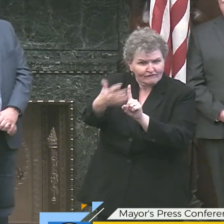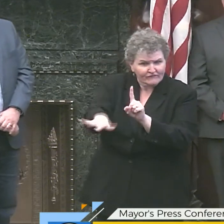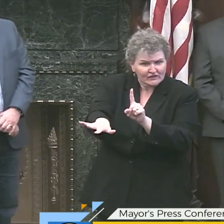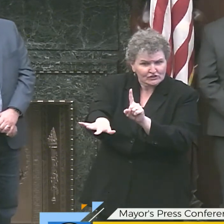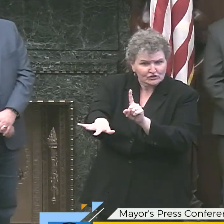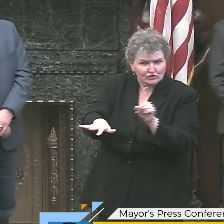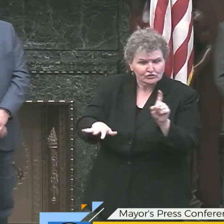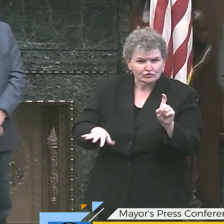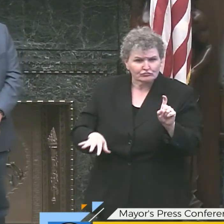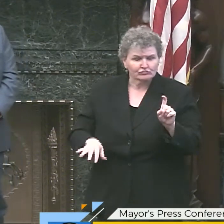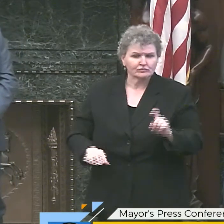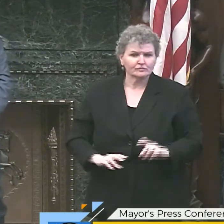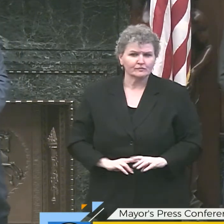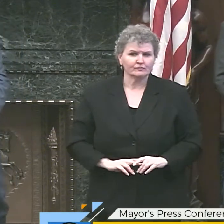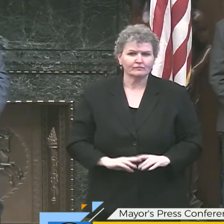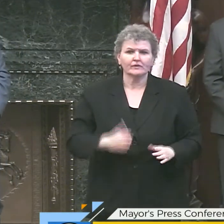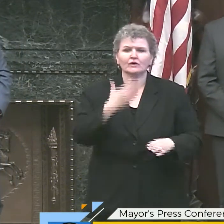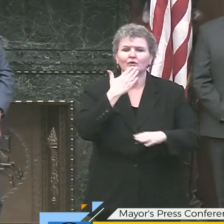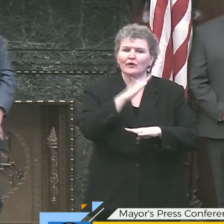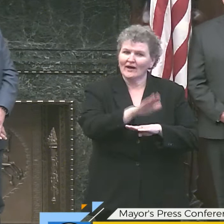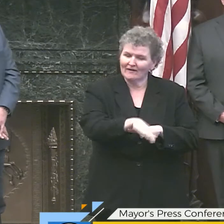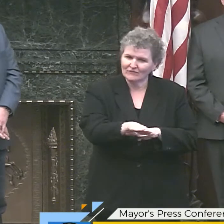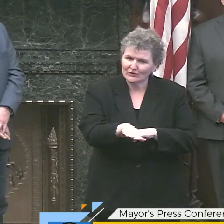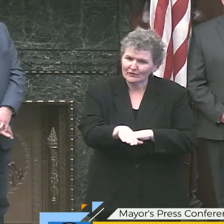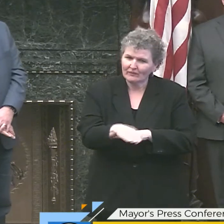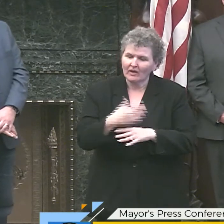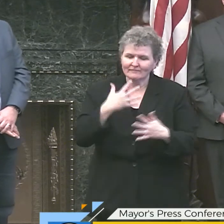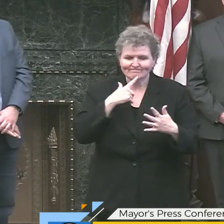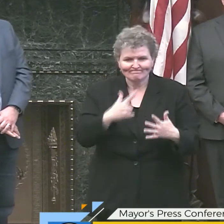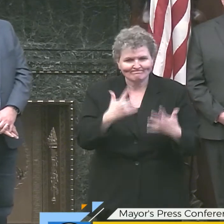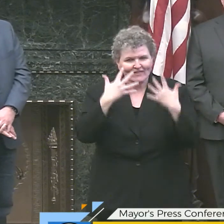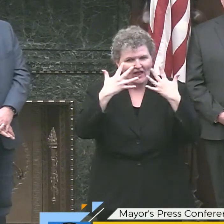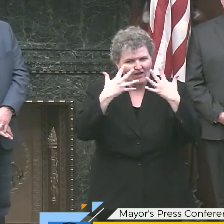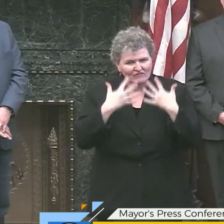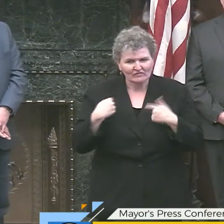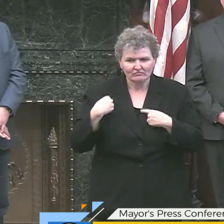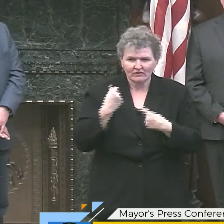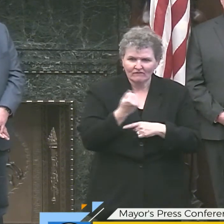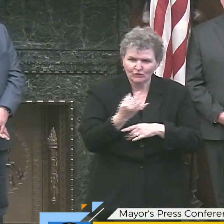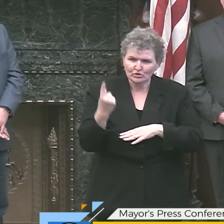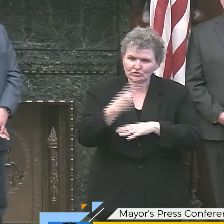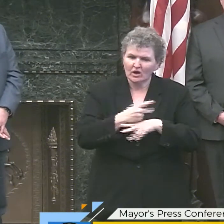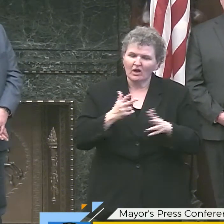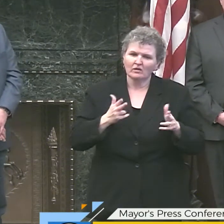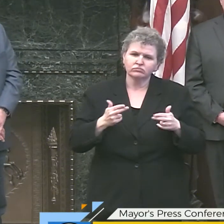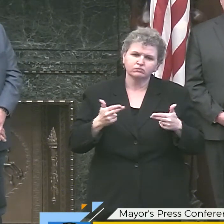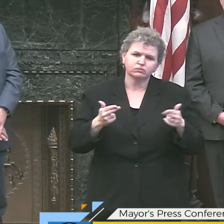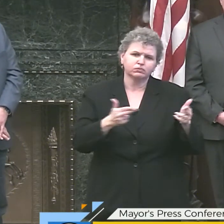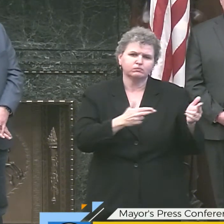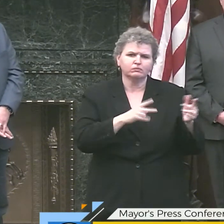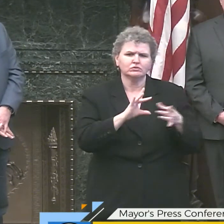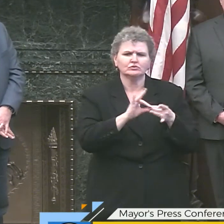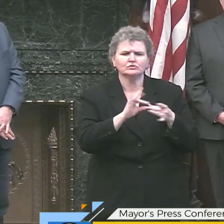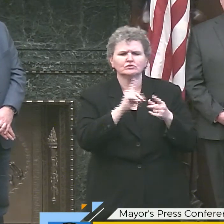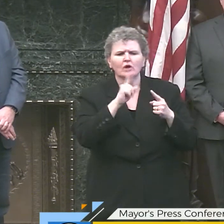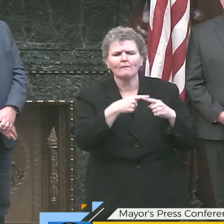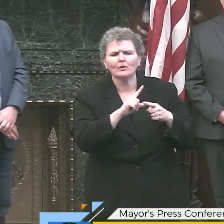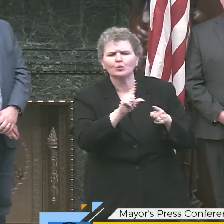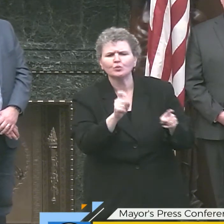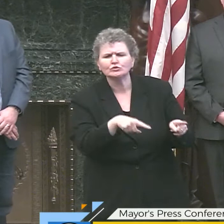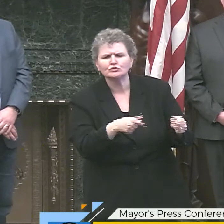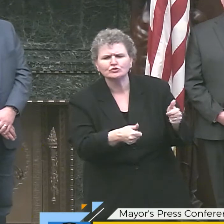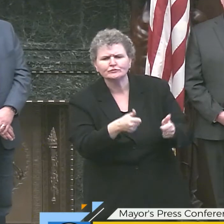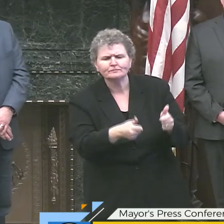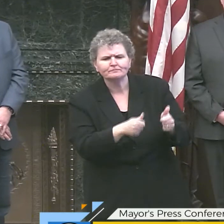Unfortunately, good afternoon. Unfortunately, there's been a lot of shootings over the last few days. To which one are you referring? Sure, I'm talking about the one on